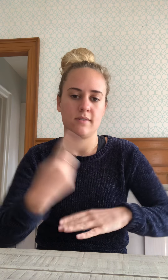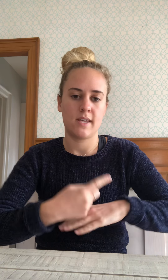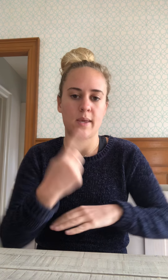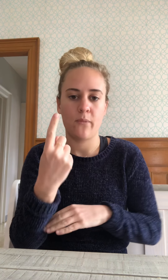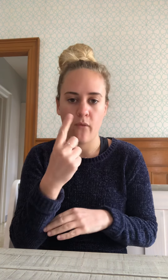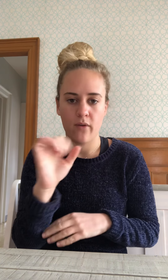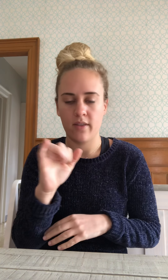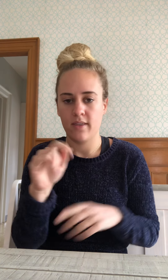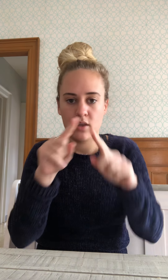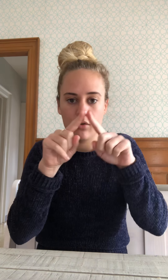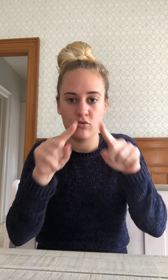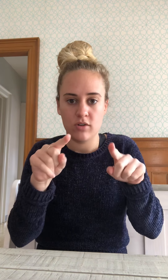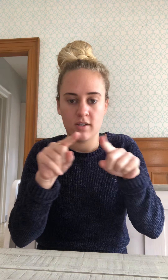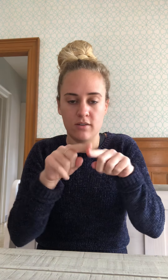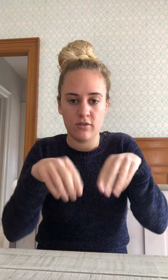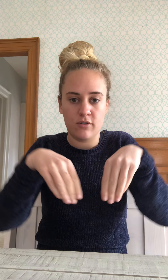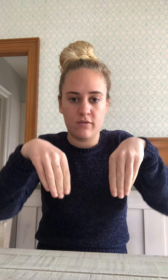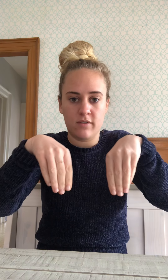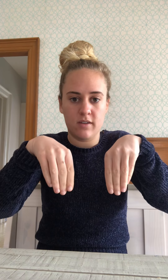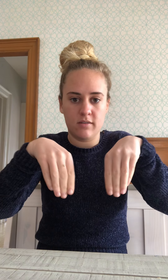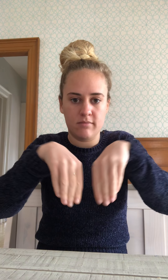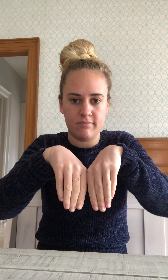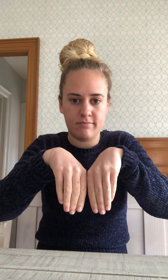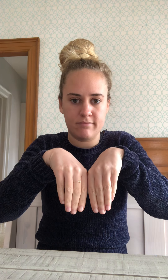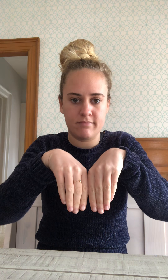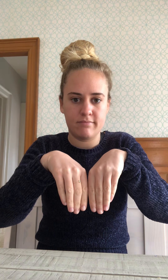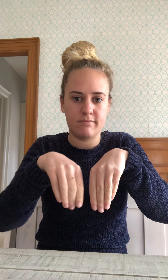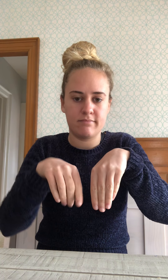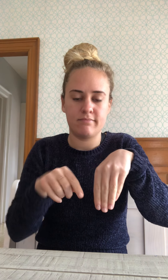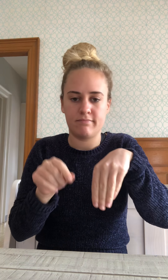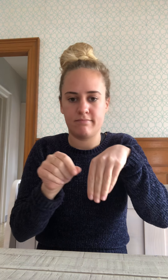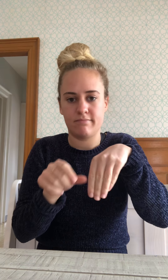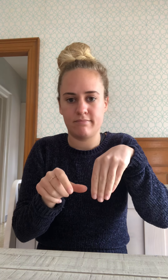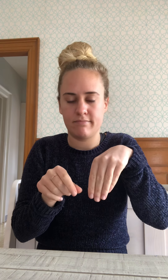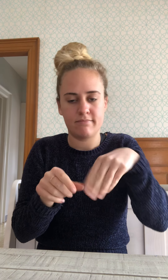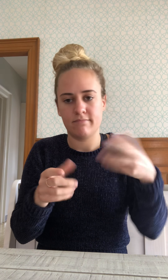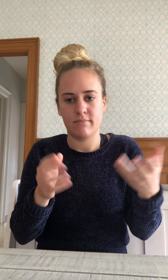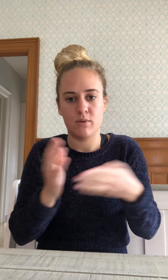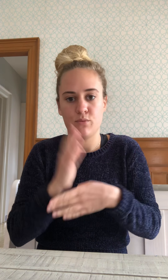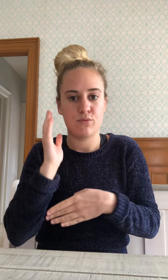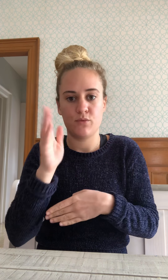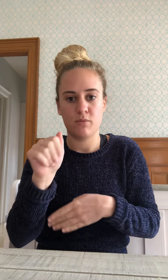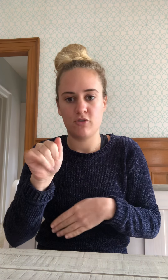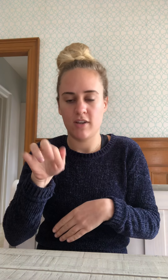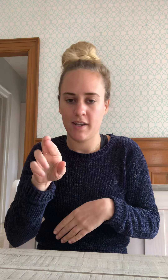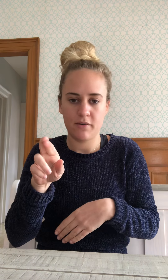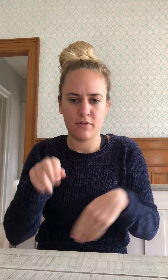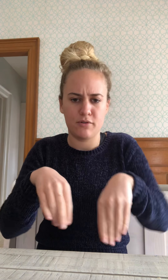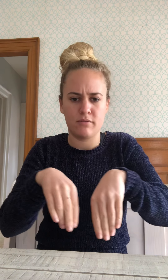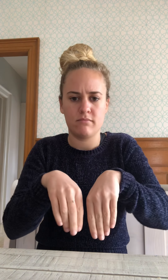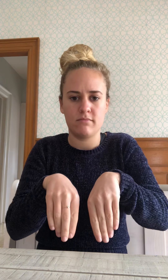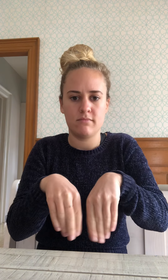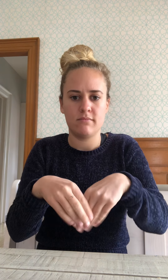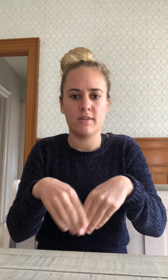between the embrasures of the maxillary and mandibular teeth are allowing too much air to escape. Okay, that's what that sound of a lisp